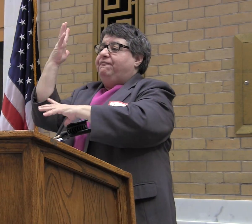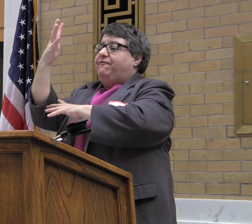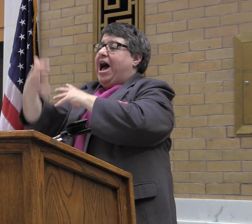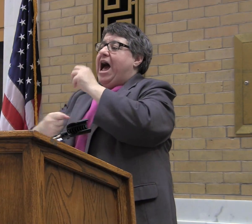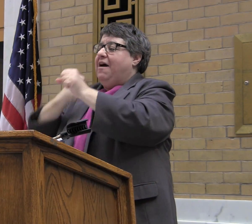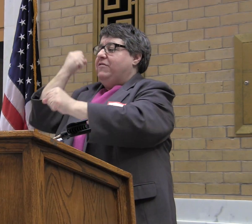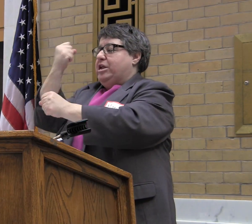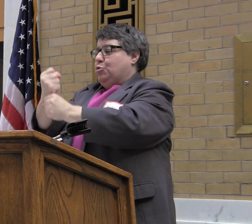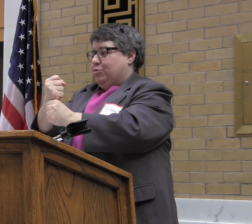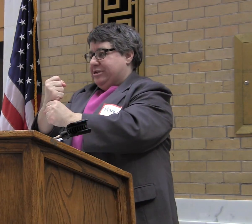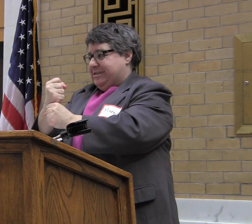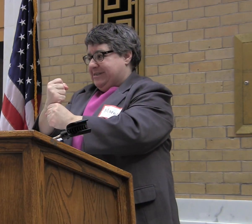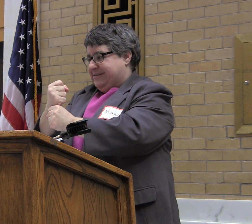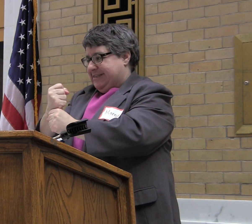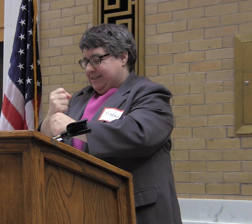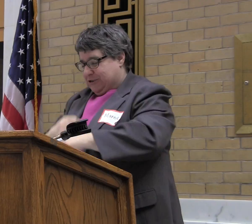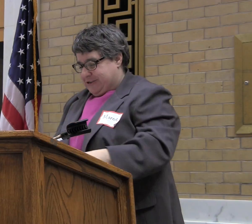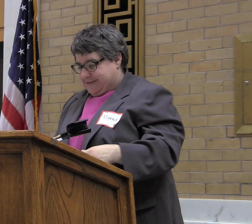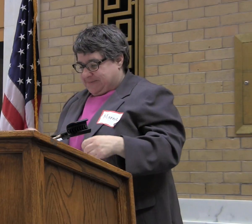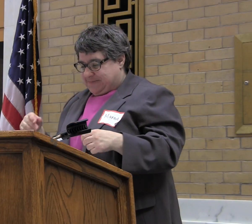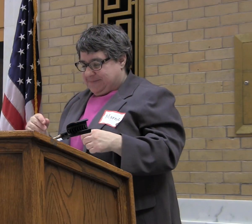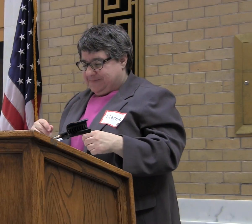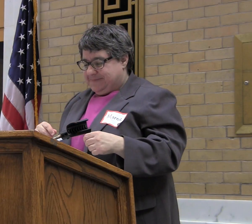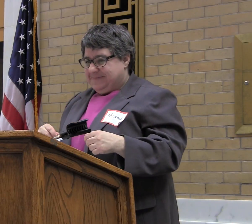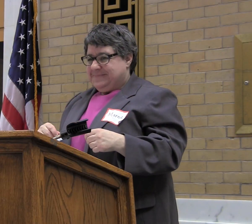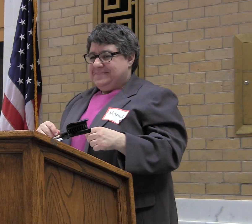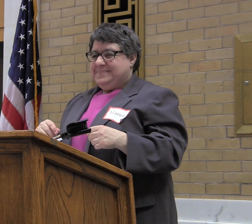the hospital for 5 years.